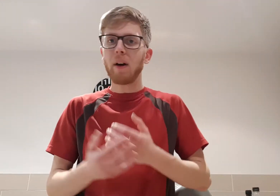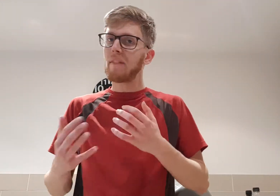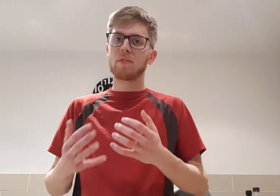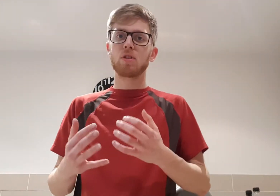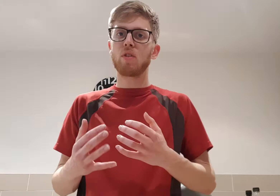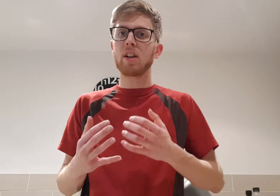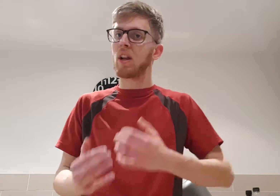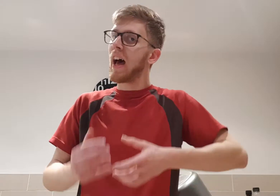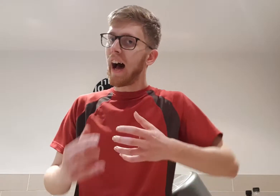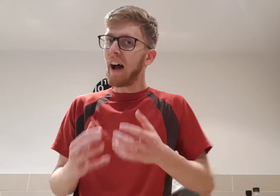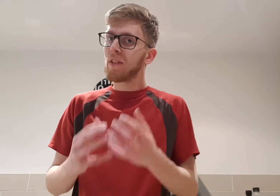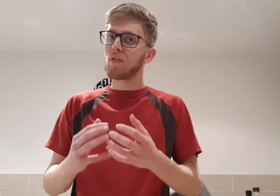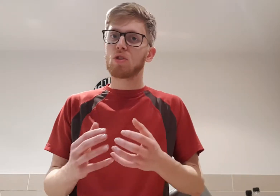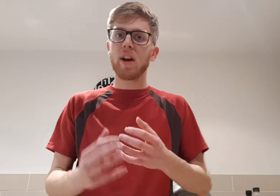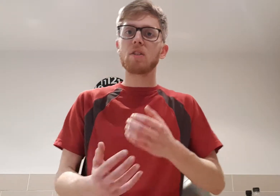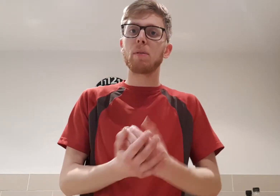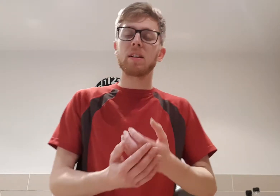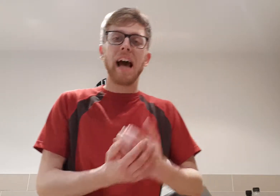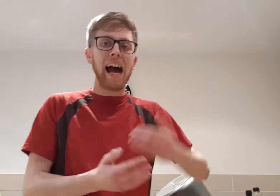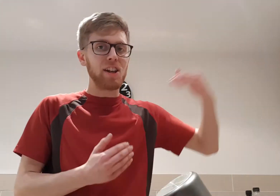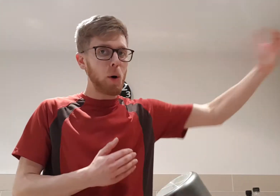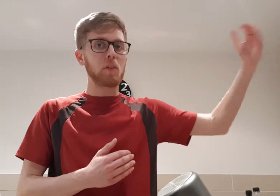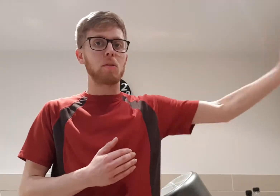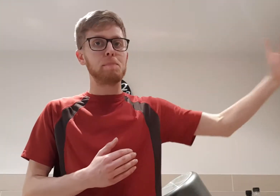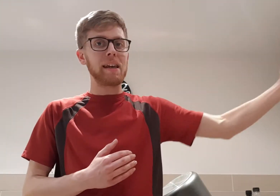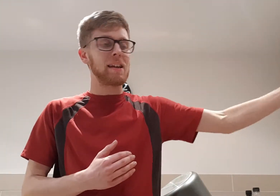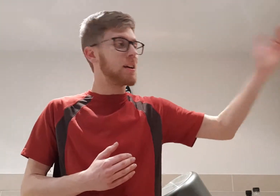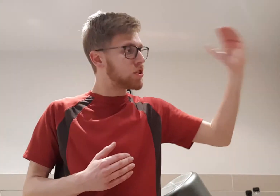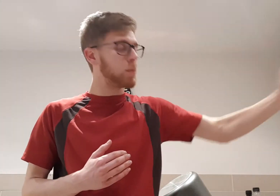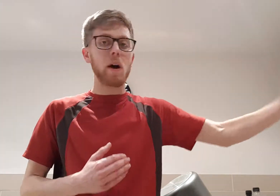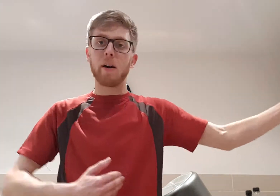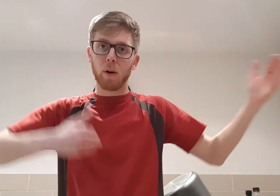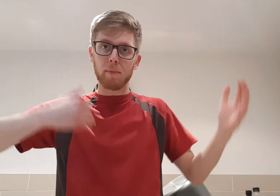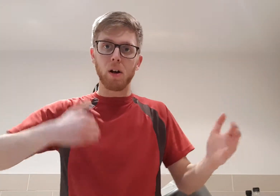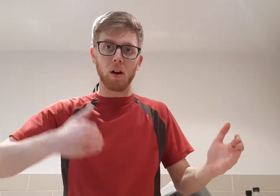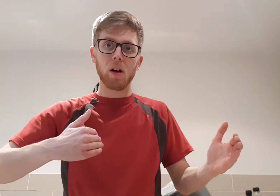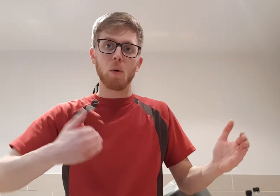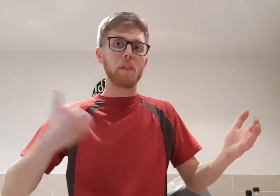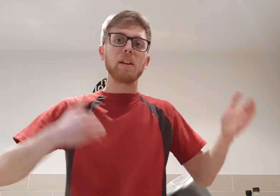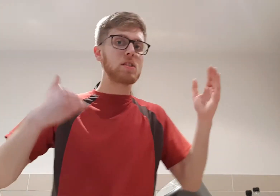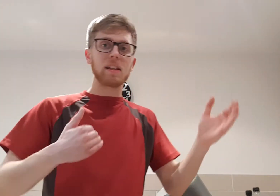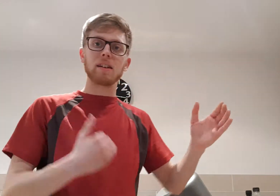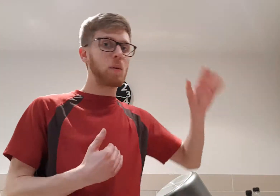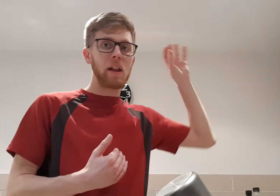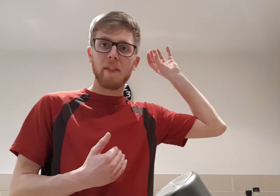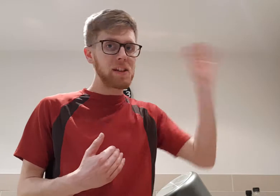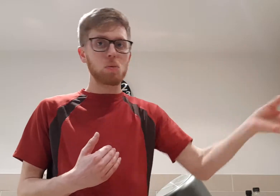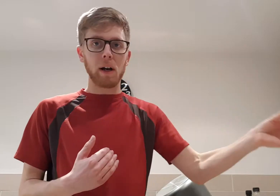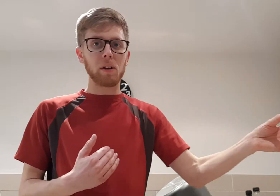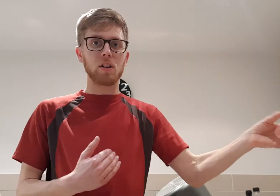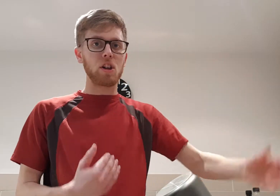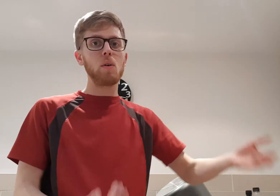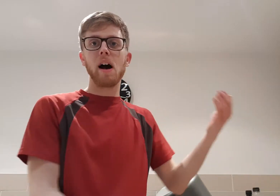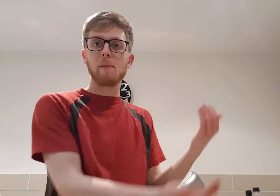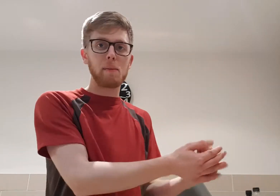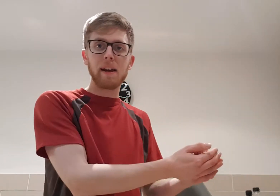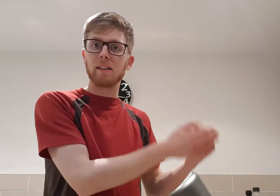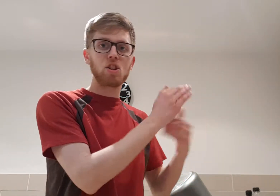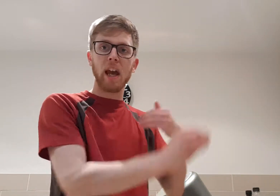have this frustration? I have this frustration because I know I should be somewhere where I'm not. Well, then you say to yourself, well, this is what I'm going to do. I'm going to make this change in